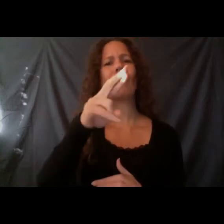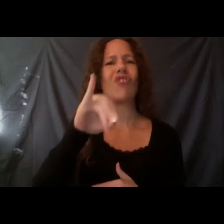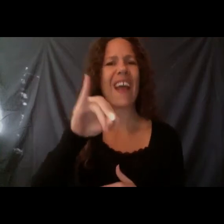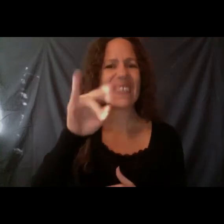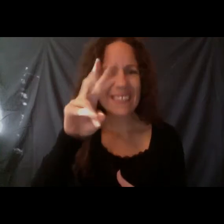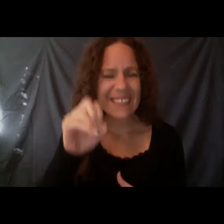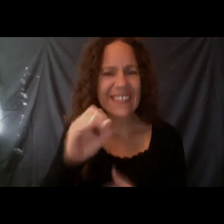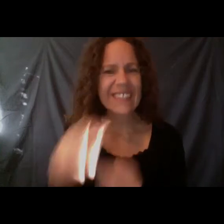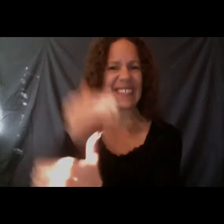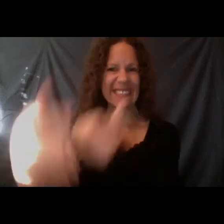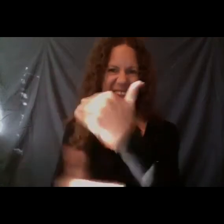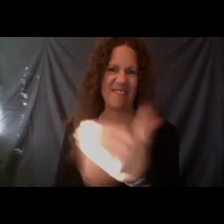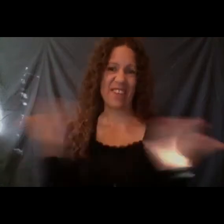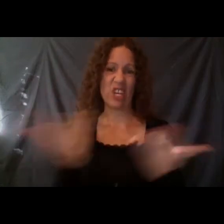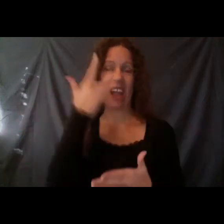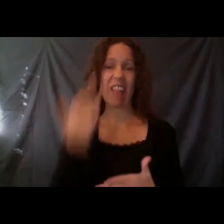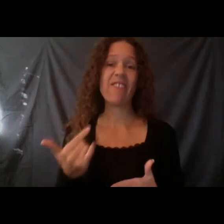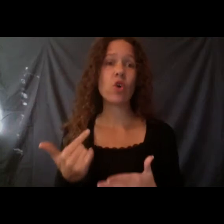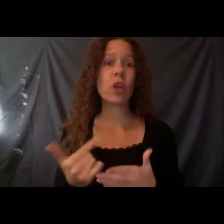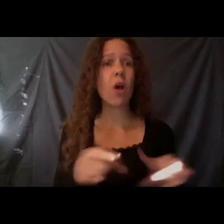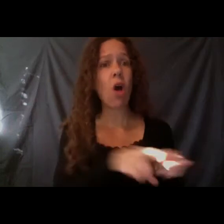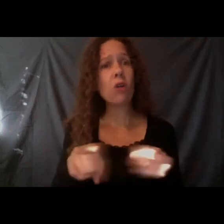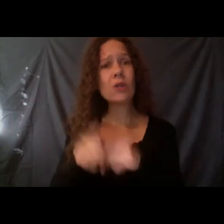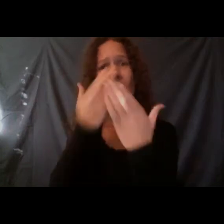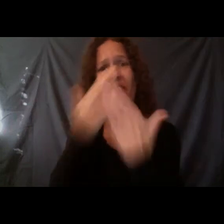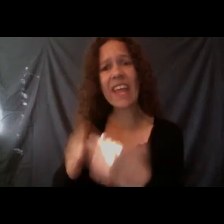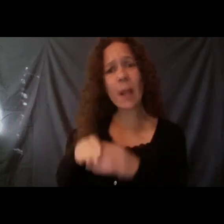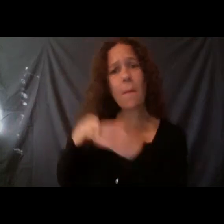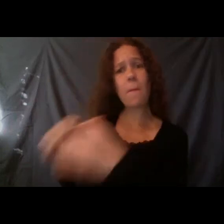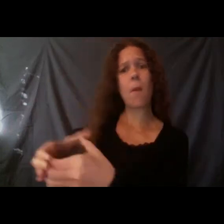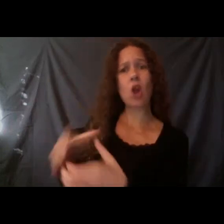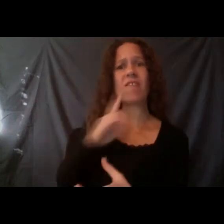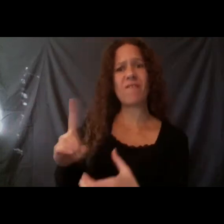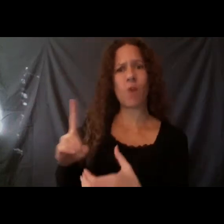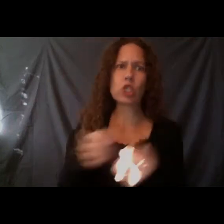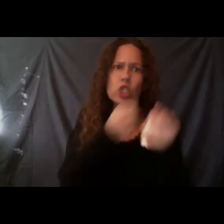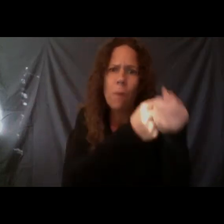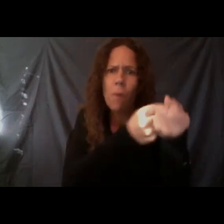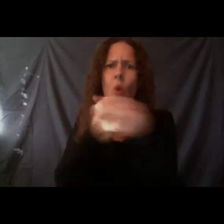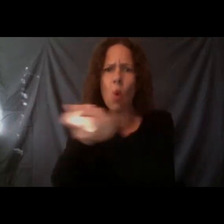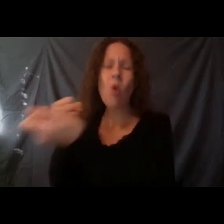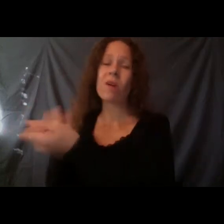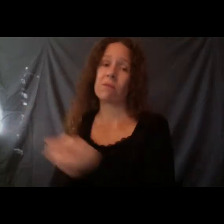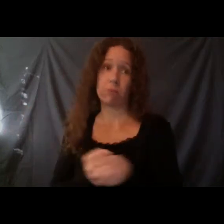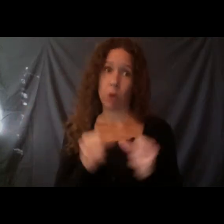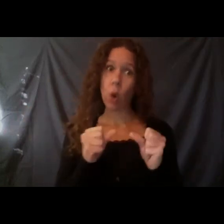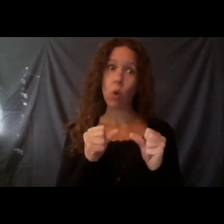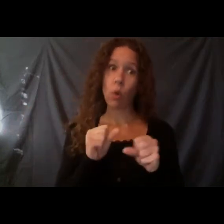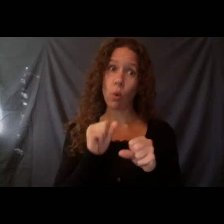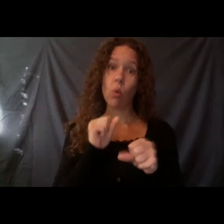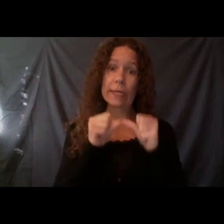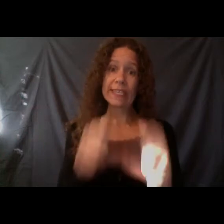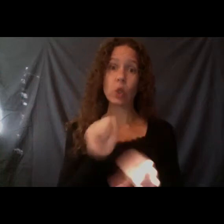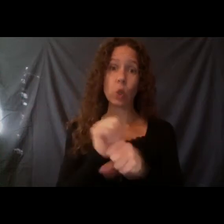recent years, I want to thank our party for supporting tenants, but we know the work continues. And as the author of the first law to allow for